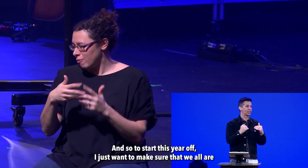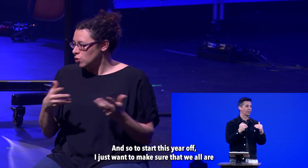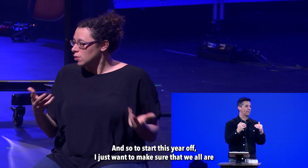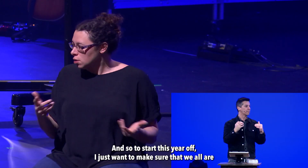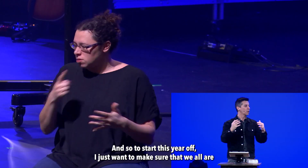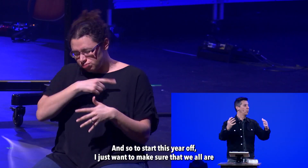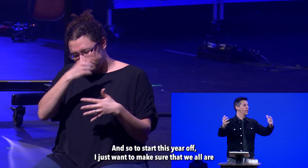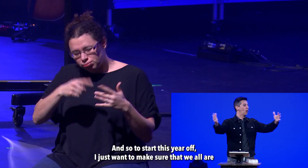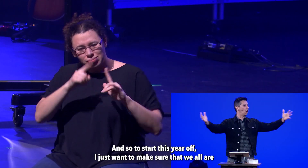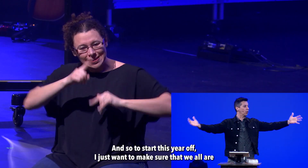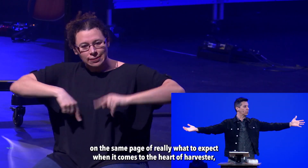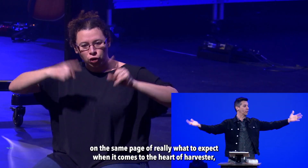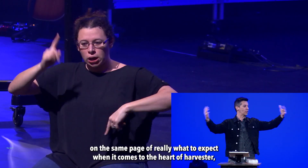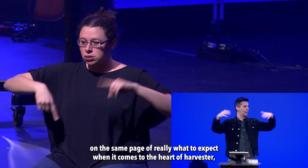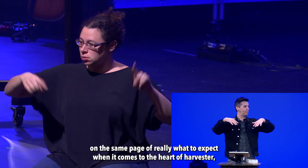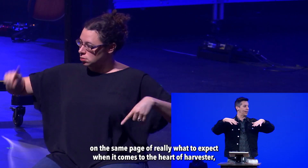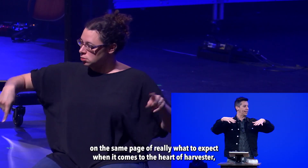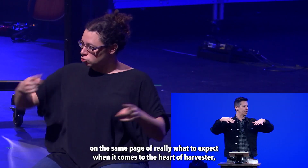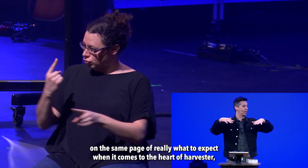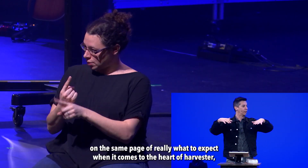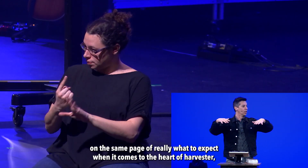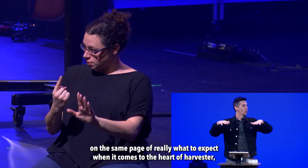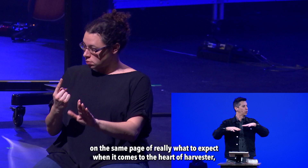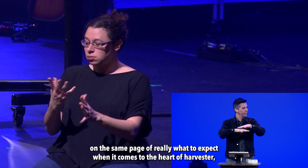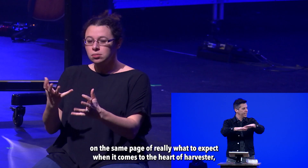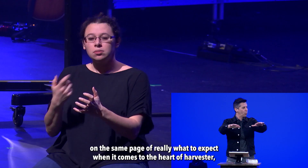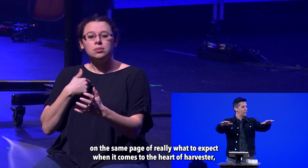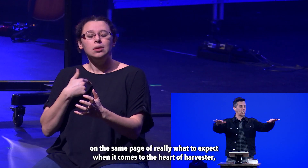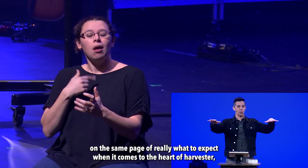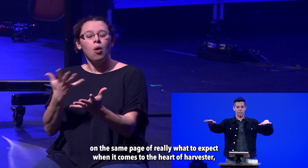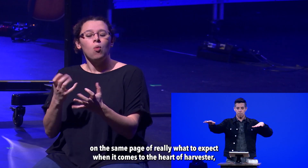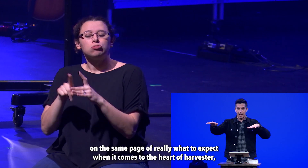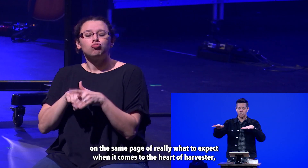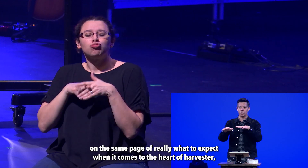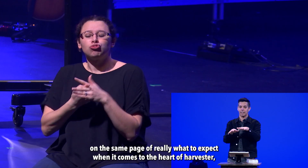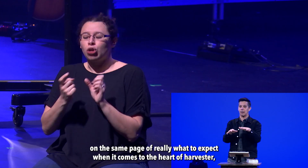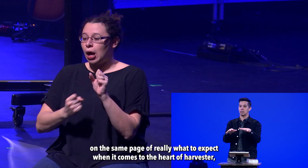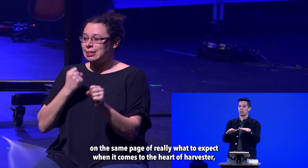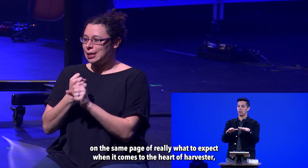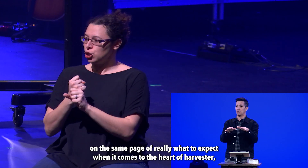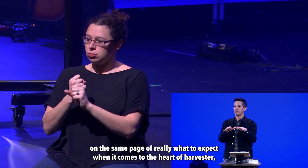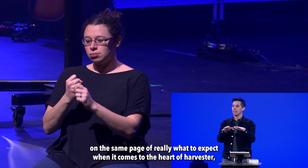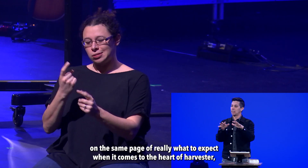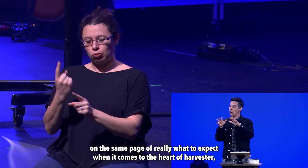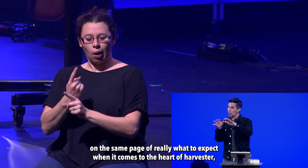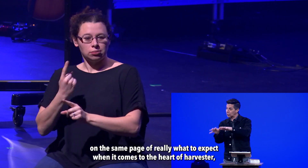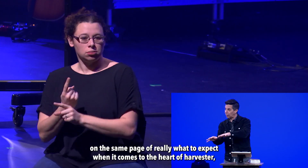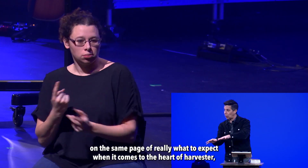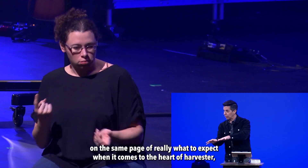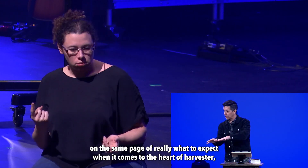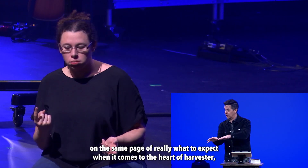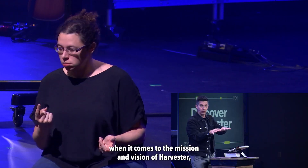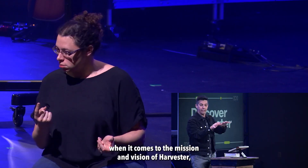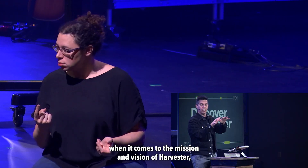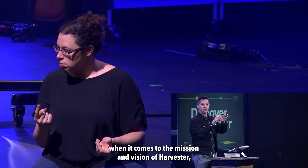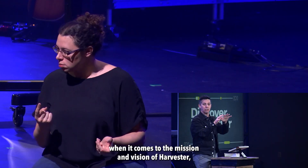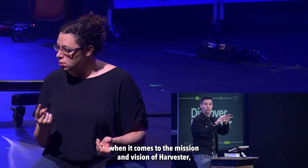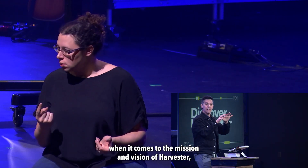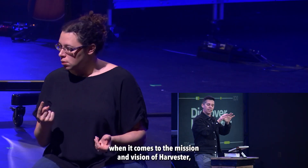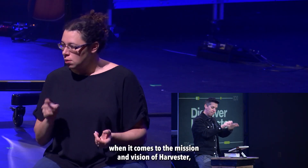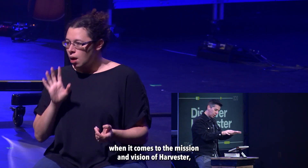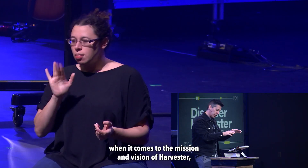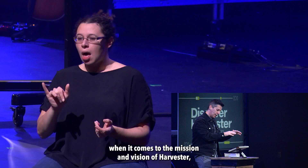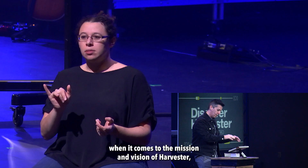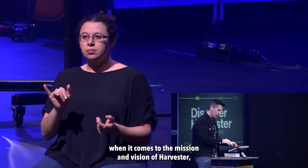just want to make sure that we all are on the same page of really what to expect when it comes to the heart of Harvester, when it comes